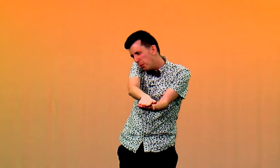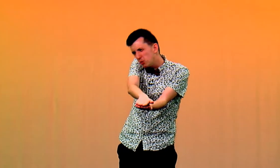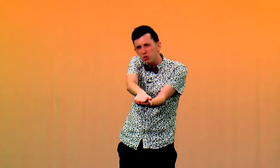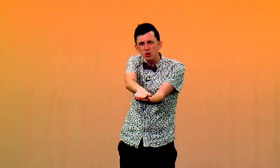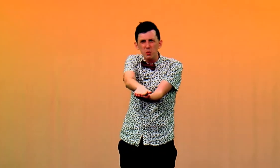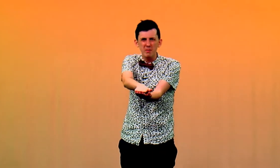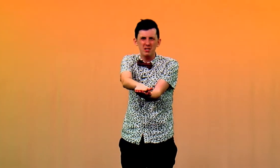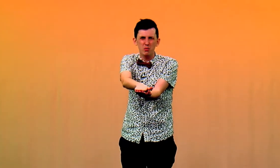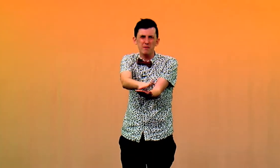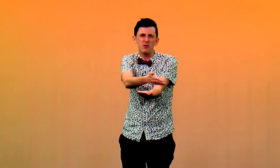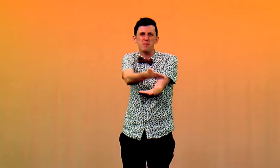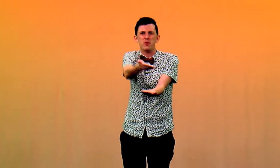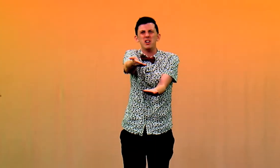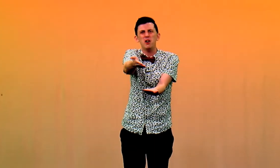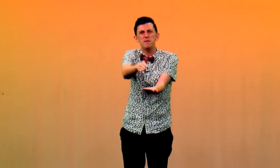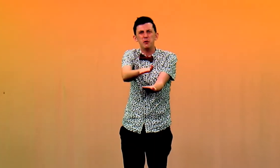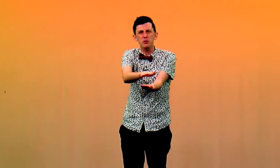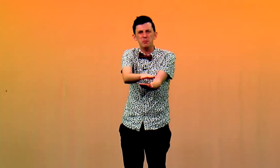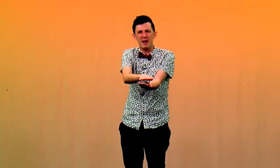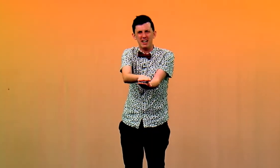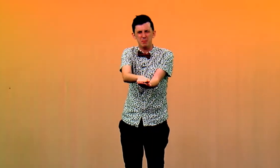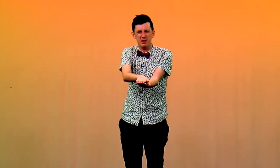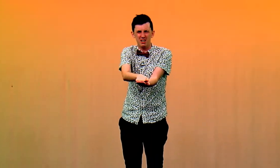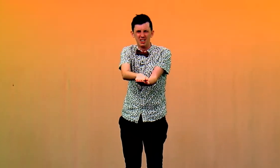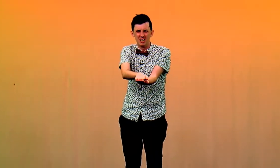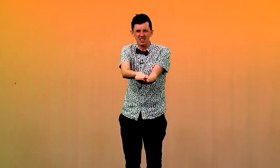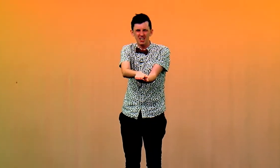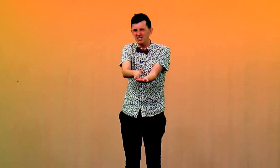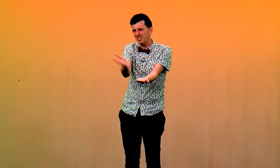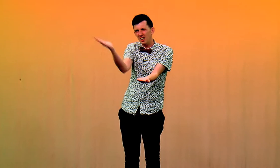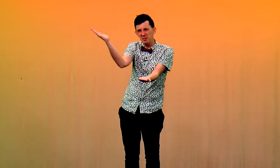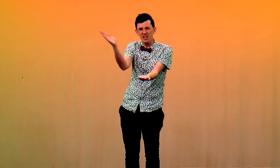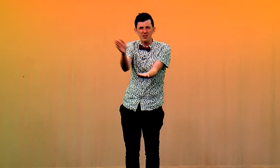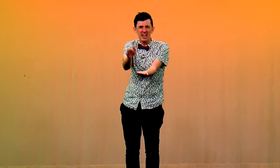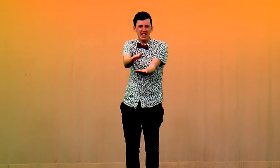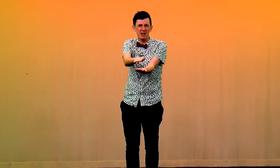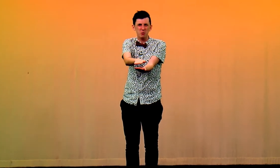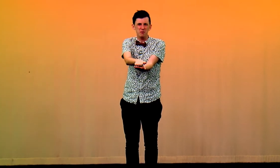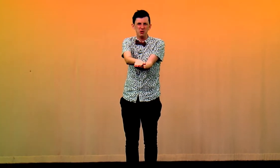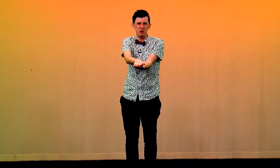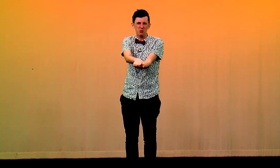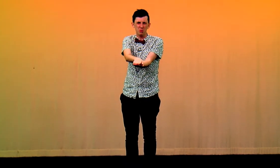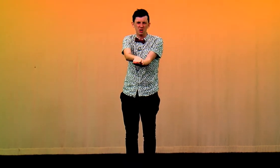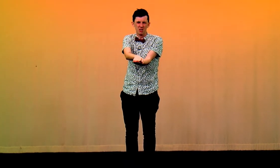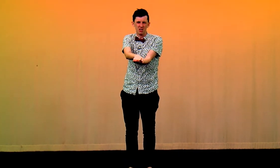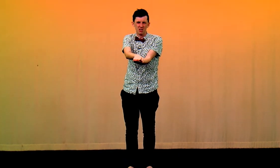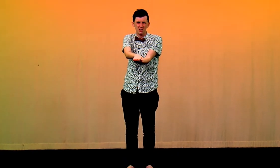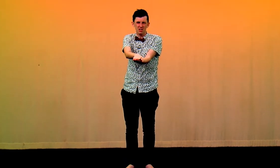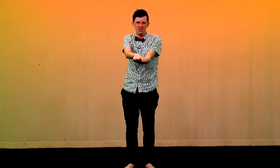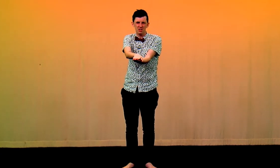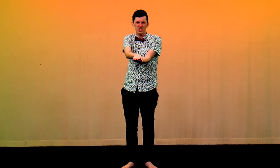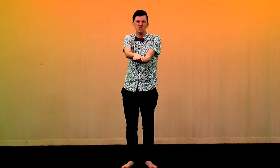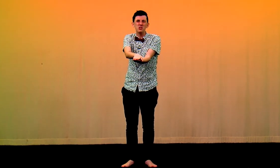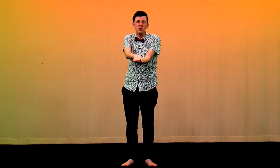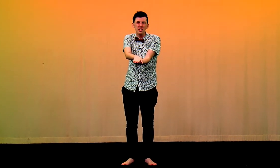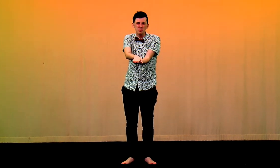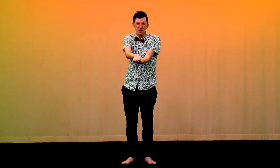supposed to swim in the river and bring her food back, but I just come here and hang out with you. She's annoyed